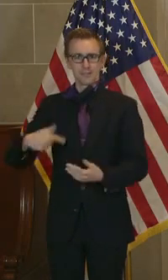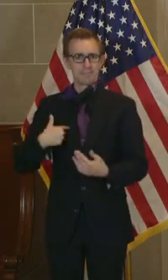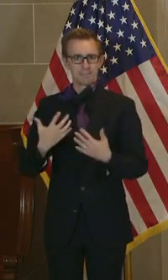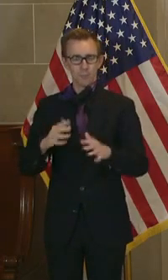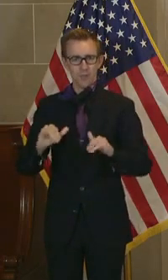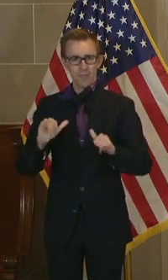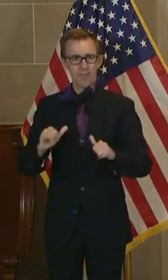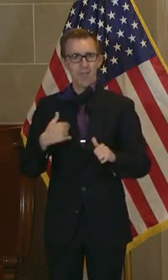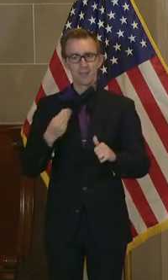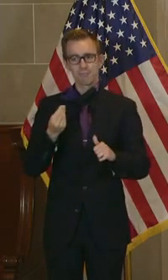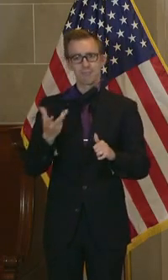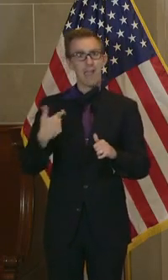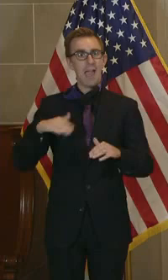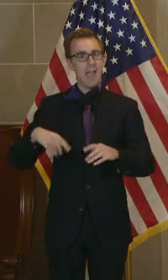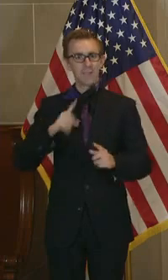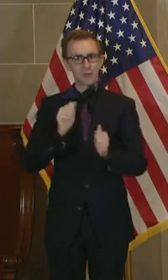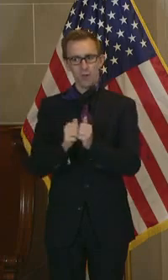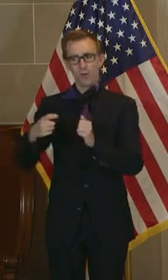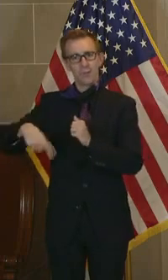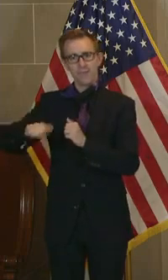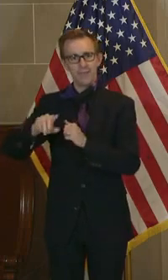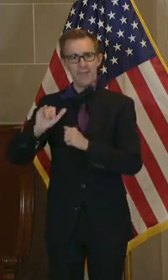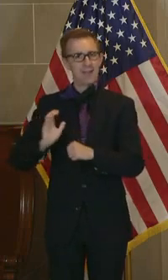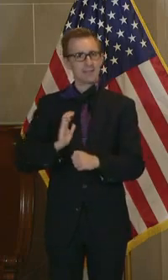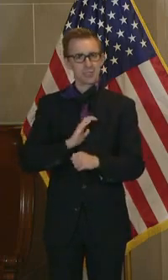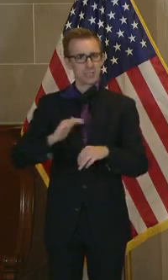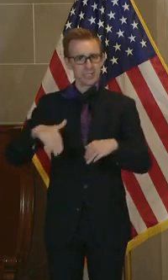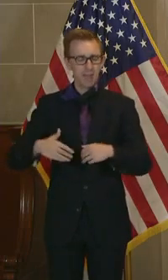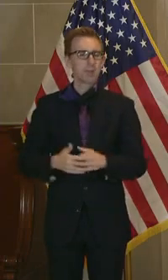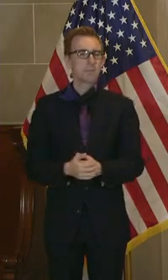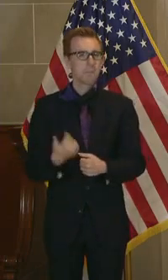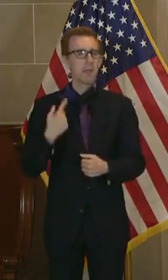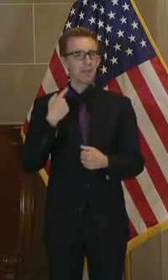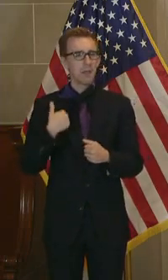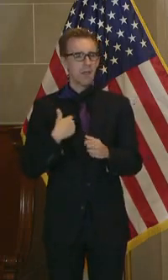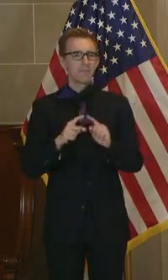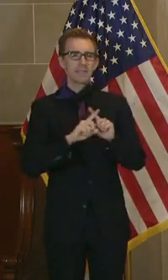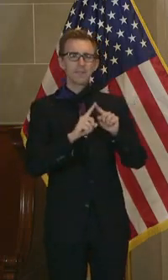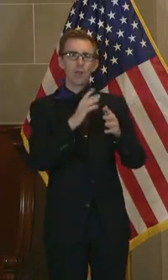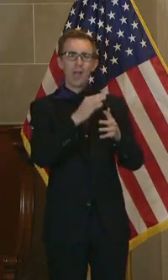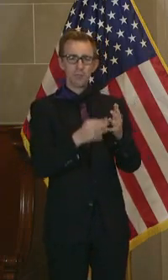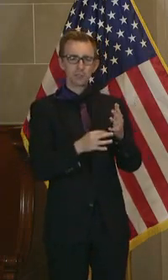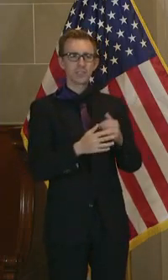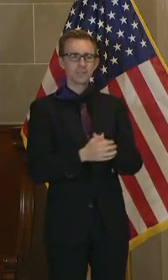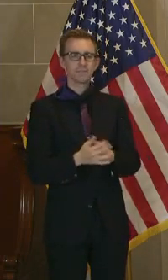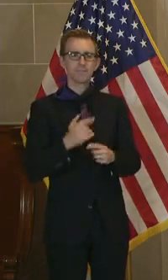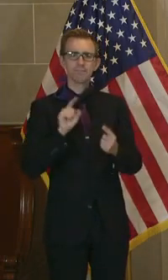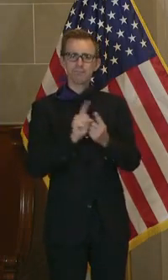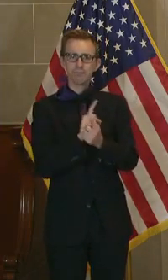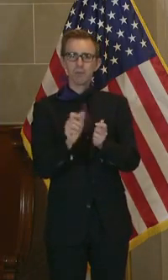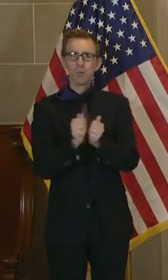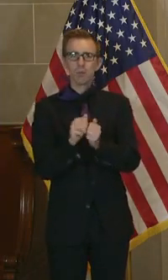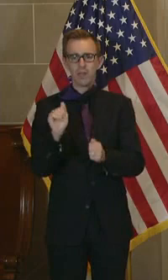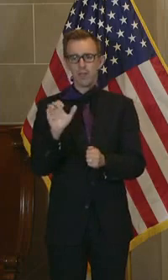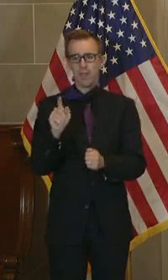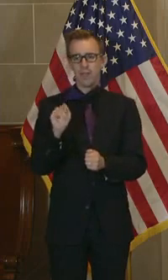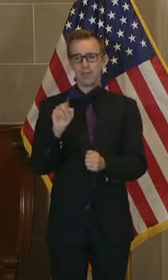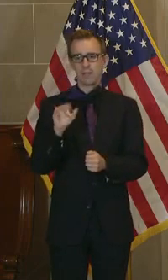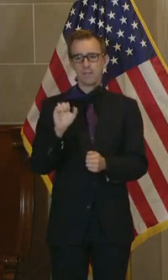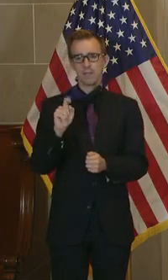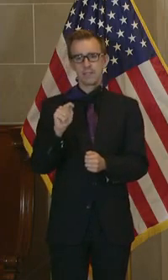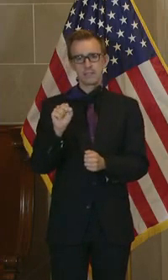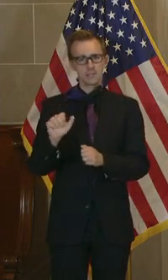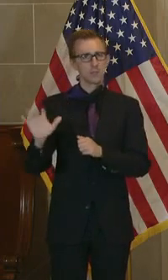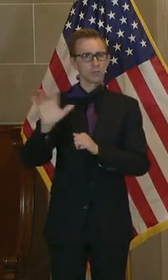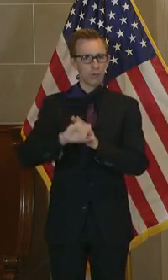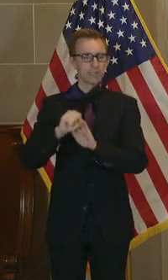that I said I haven't talked to them yet. But I think there's different things like that we can do. We're meeting with activists across the state. We've done that a couple times. We're going to